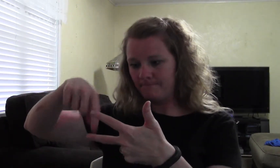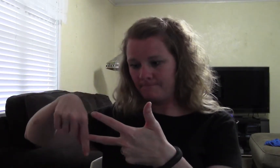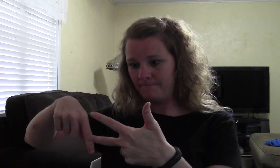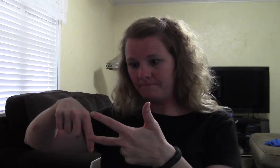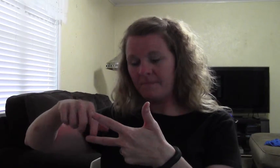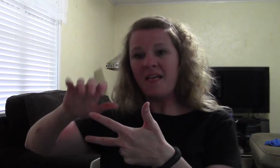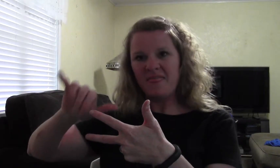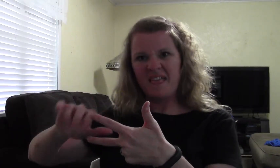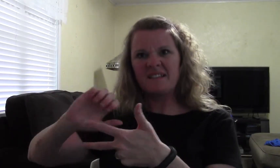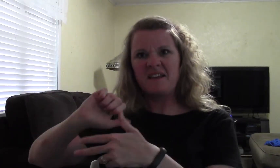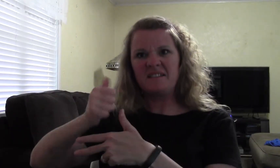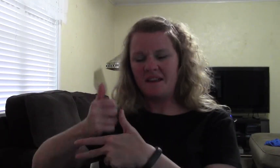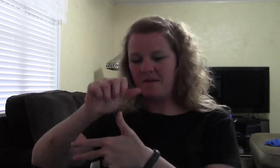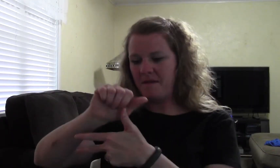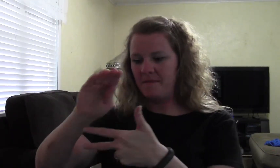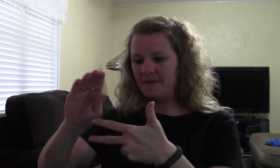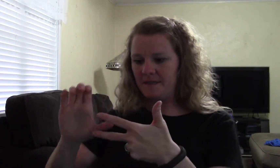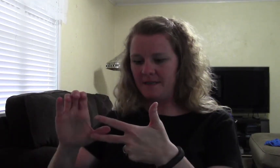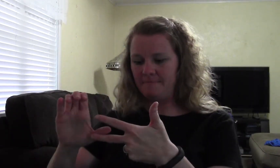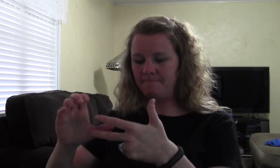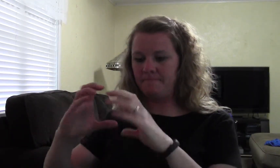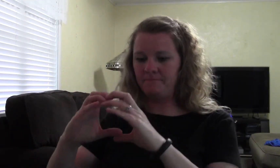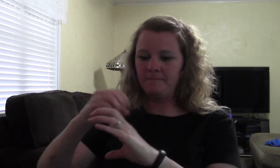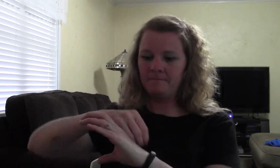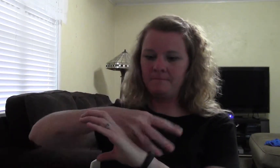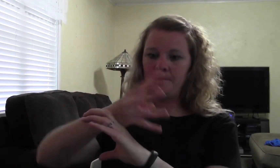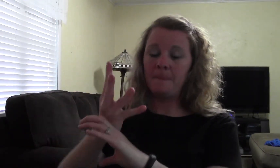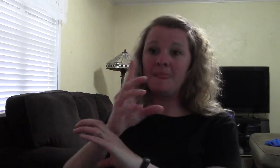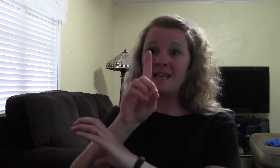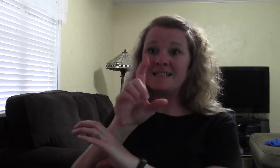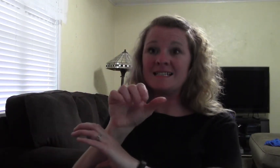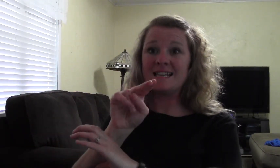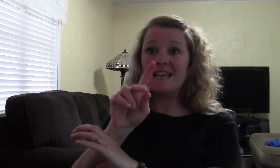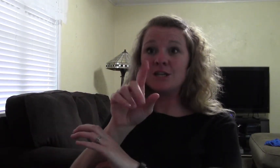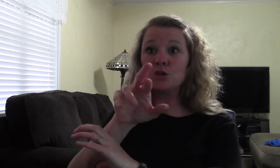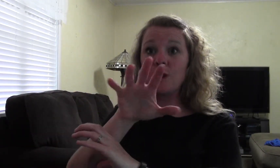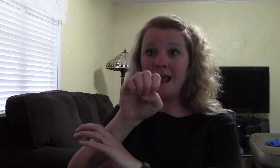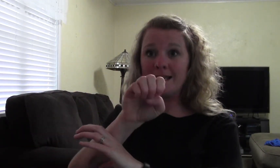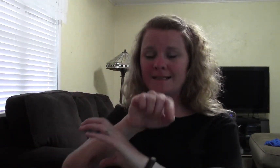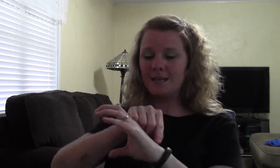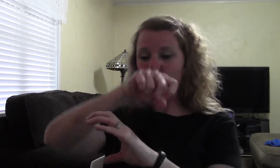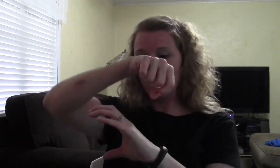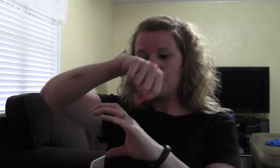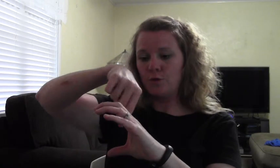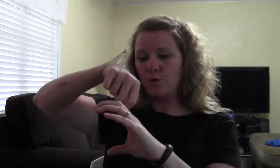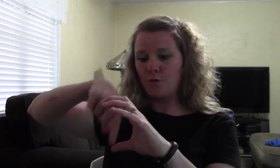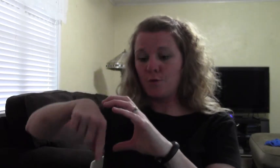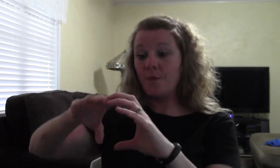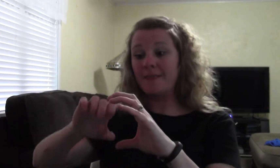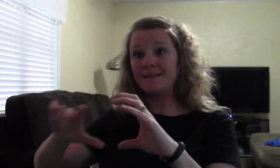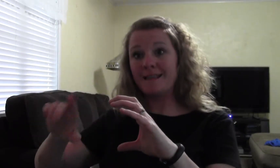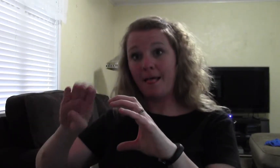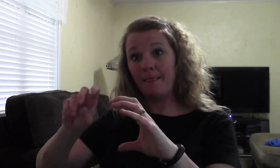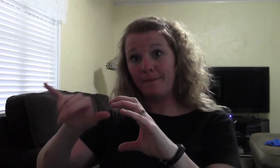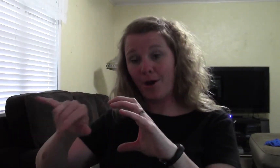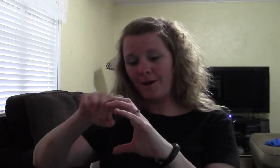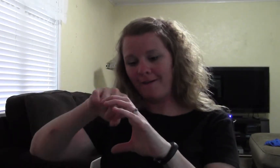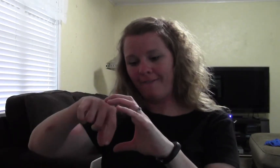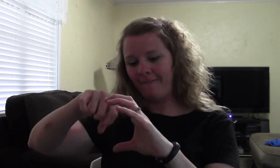letters. An impulse enters the dendrites, goes through the cell body, and goes out along the